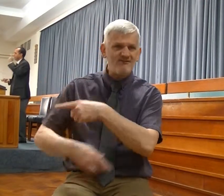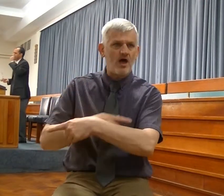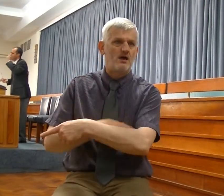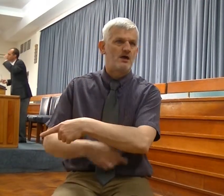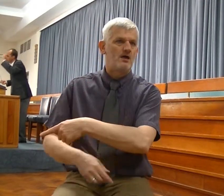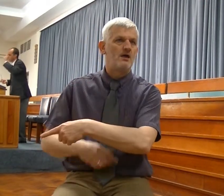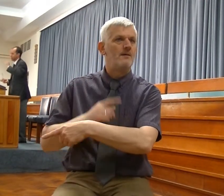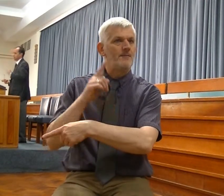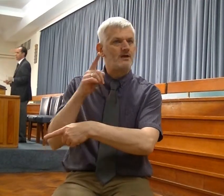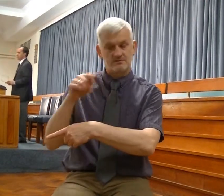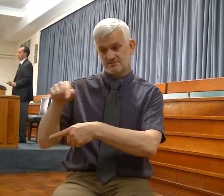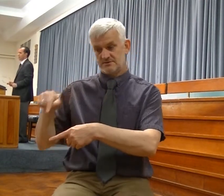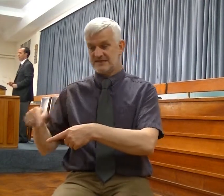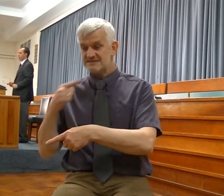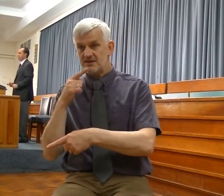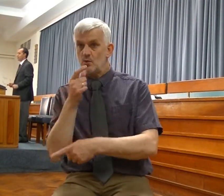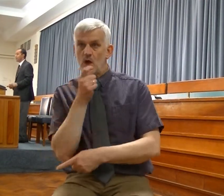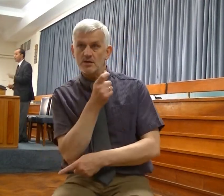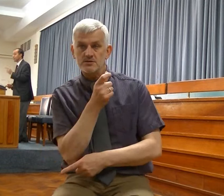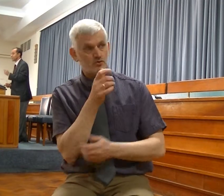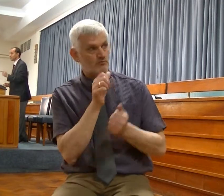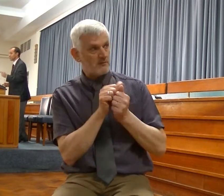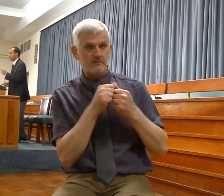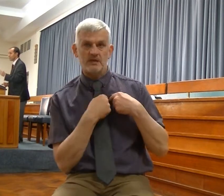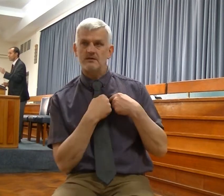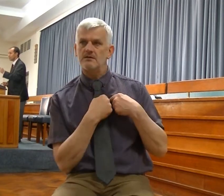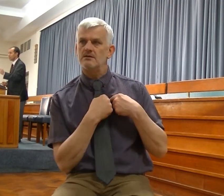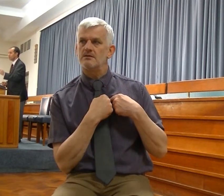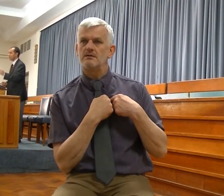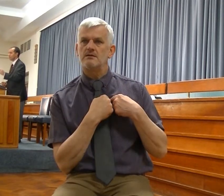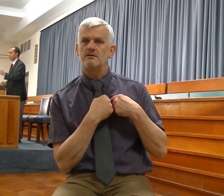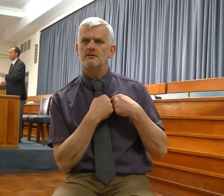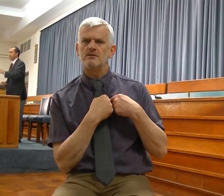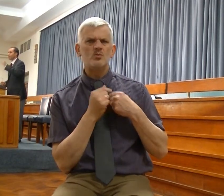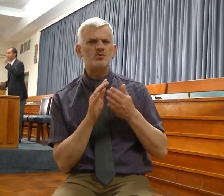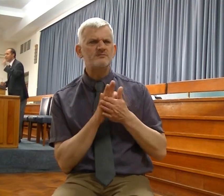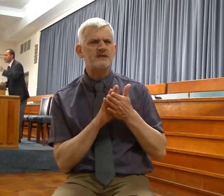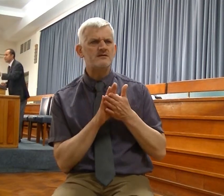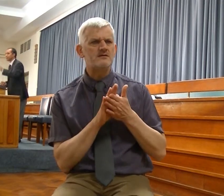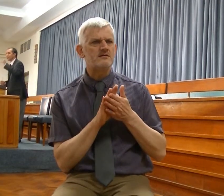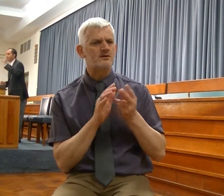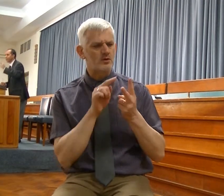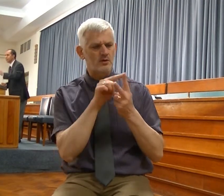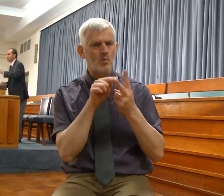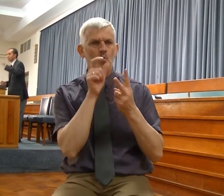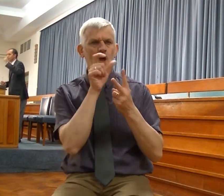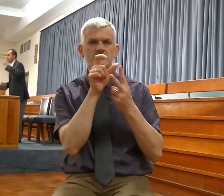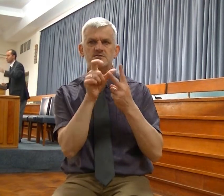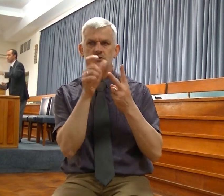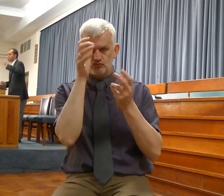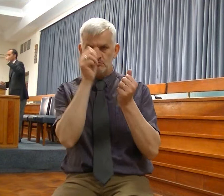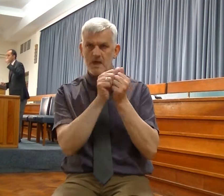to speak and he said, remember me. You know what it means by saying remember me? By faith,